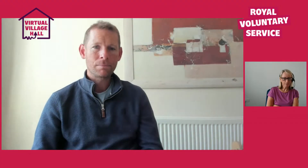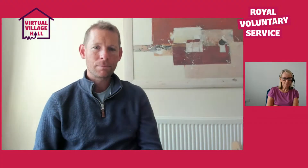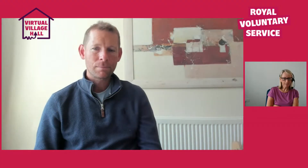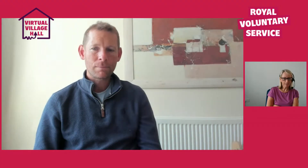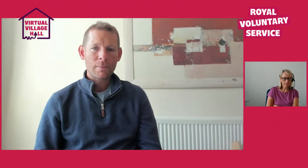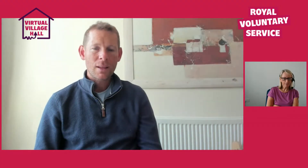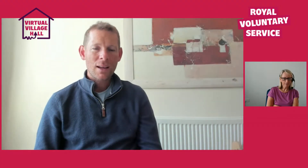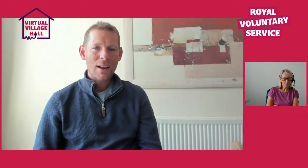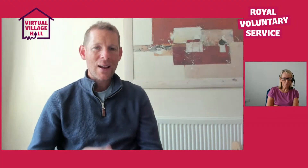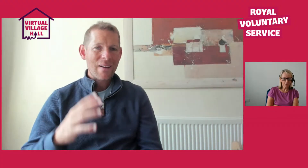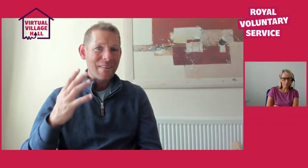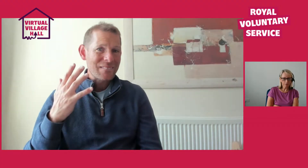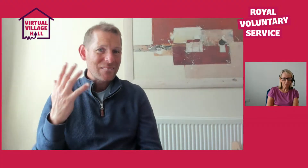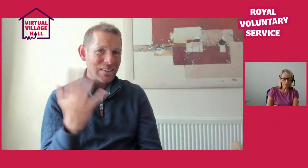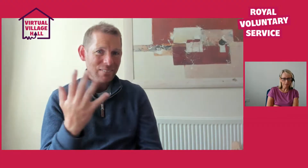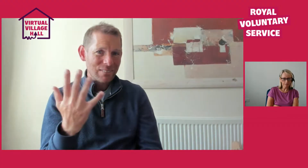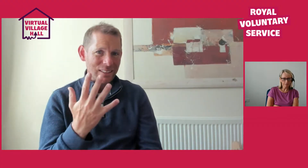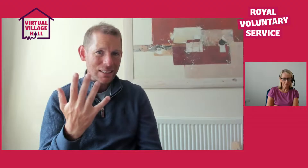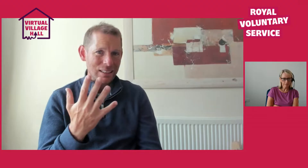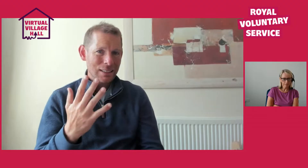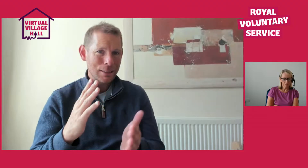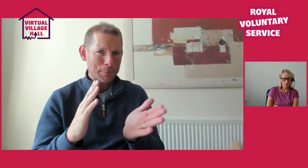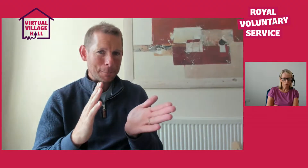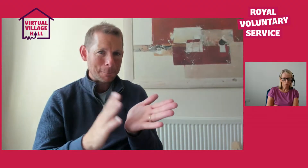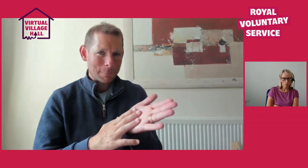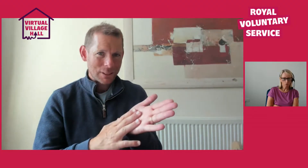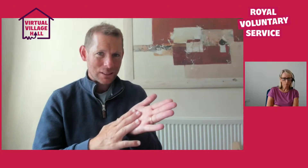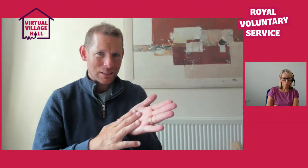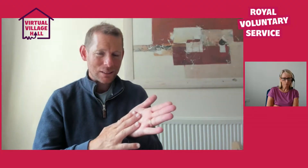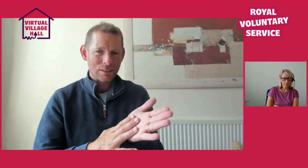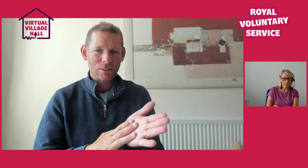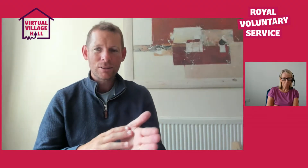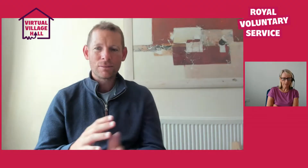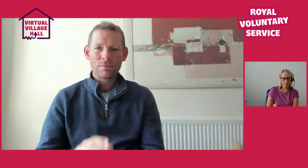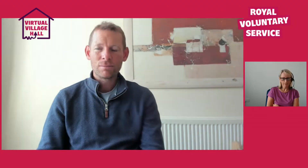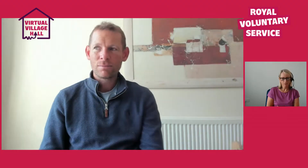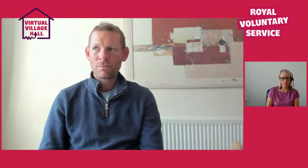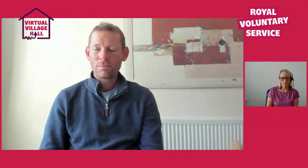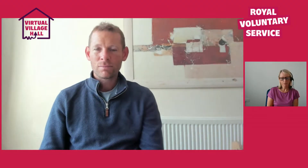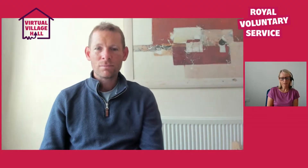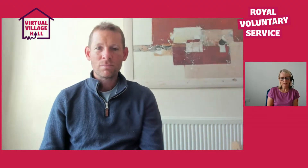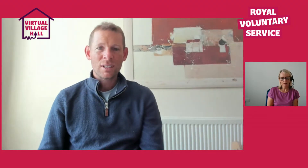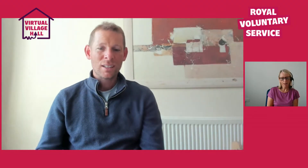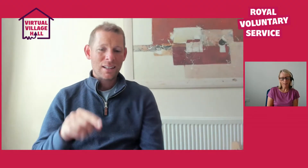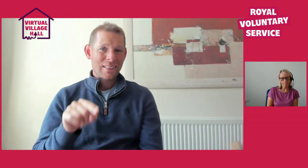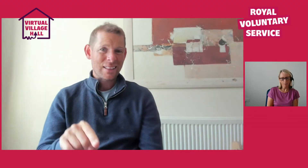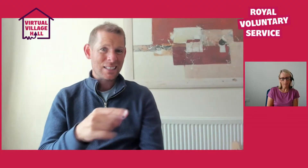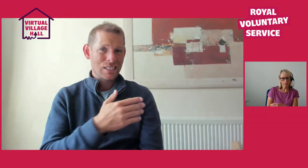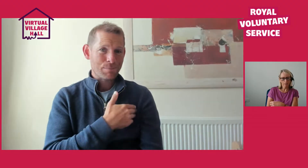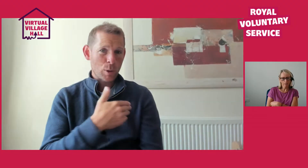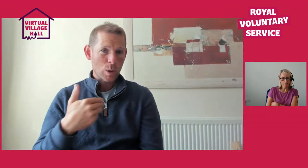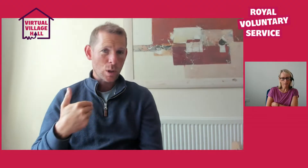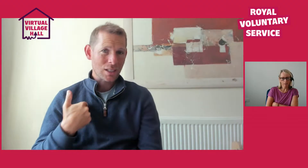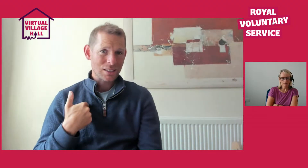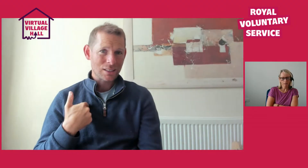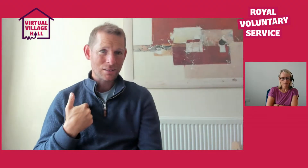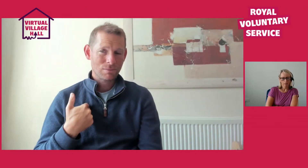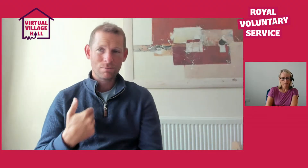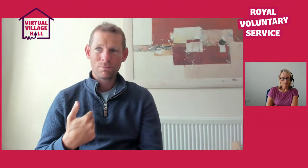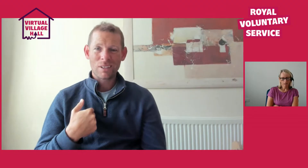minutes can be signed like this, 5 minutes, or 15 minutes just with the letter M.